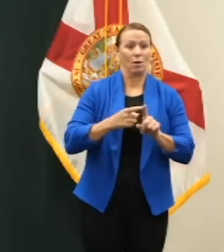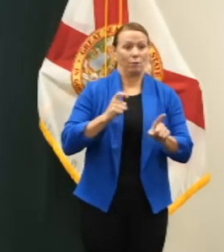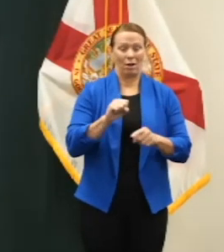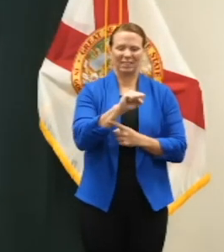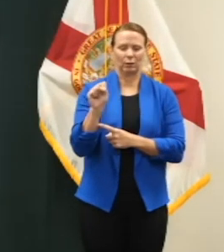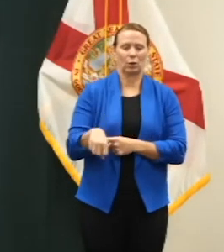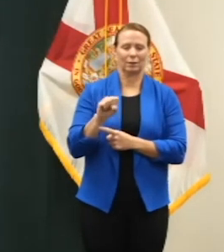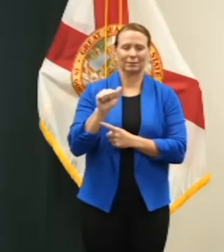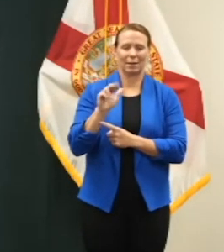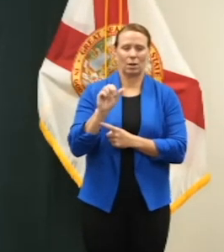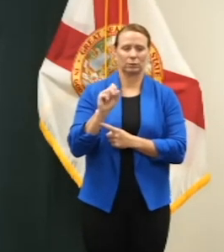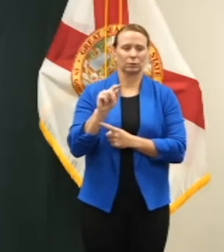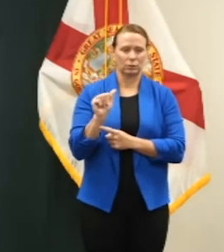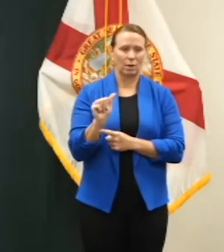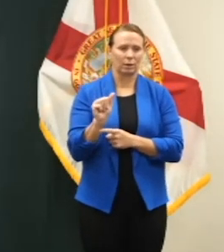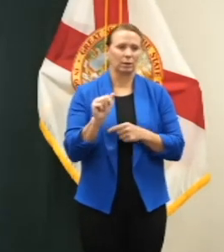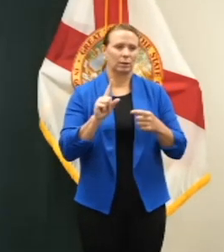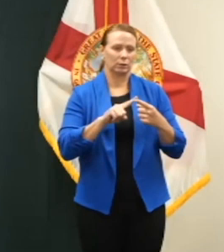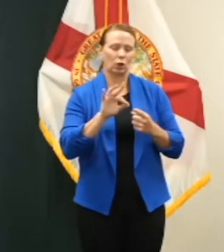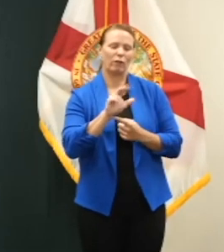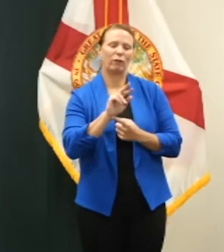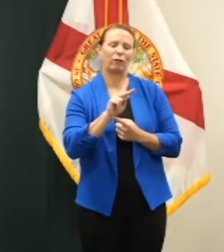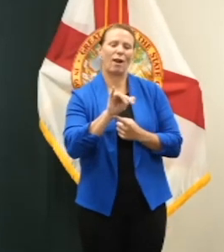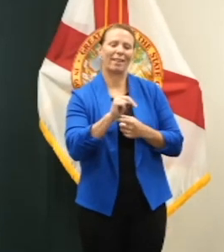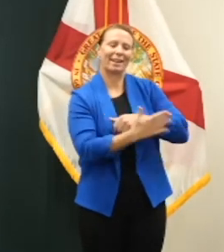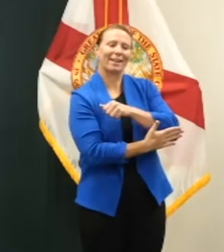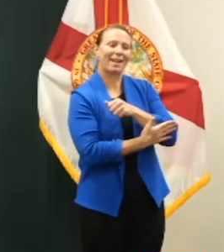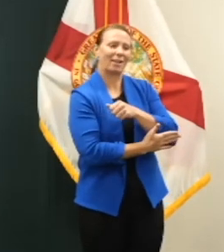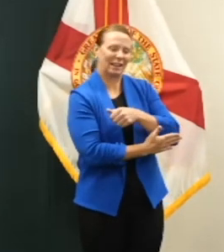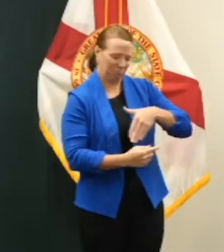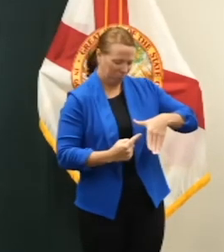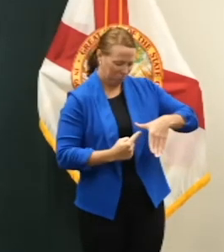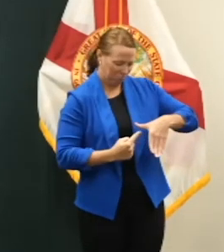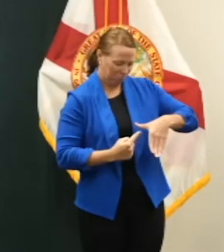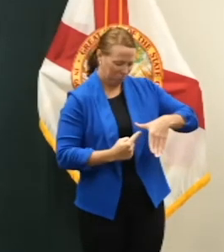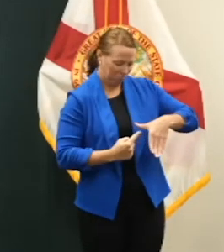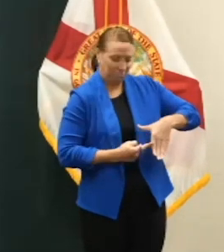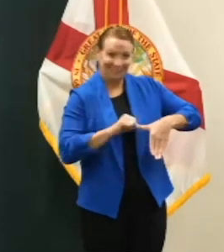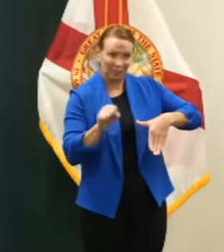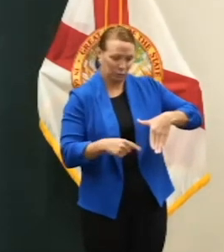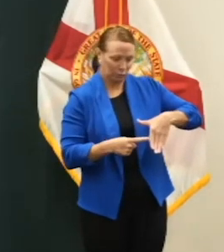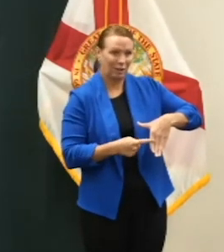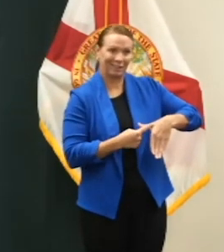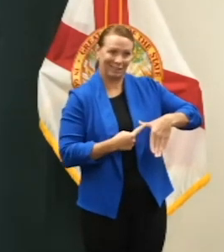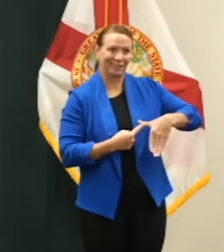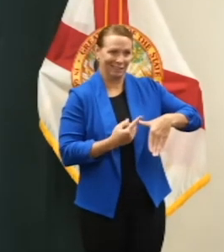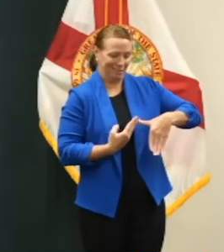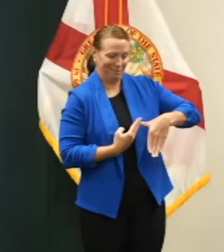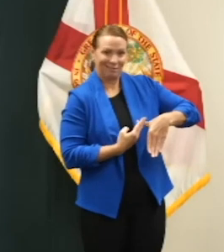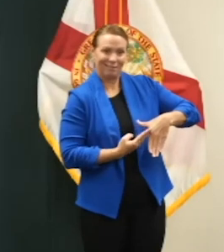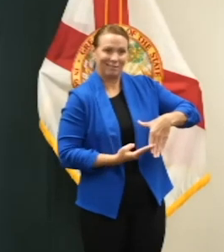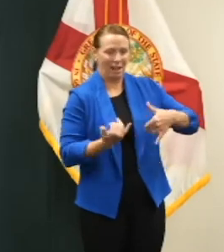through Franklin County in northwest Florida. So the impacts potentially can be very far and very